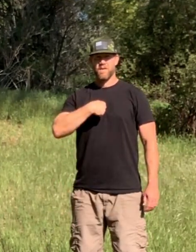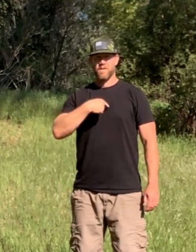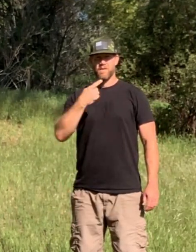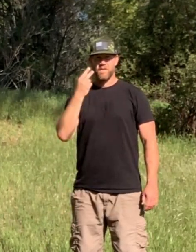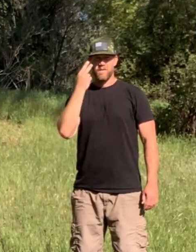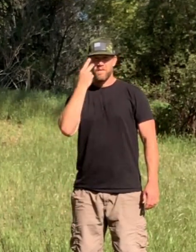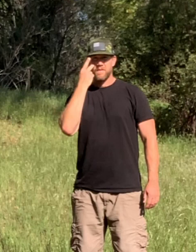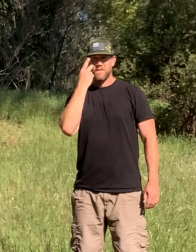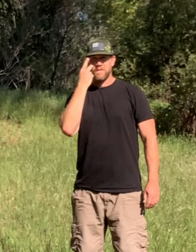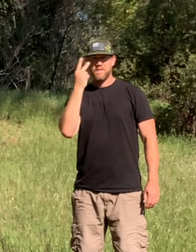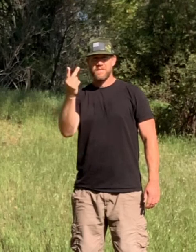C